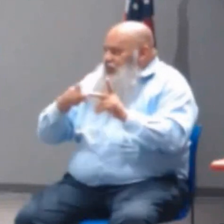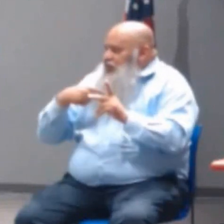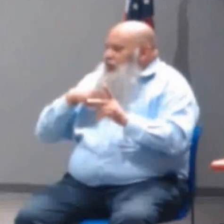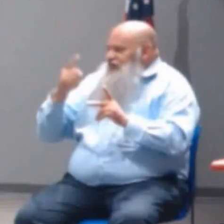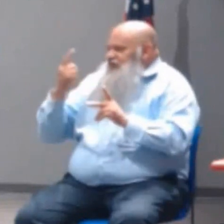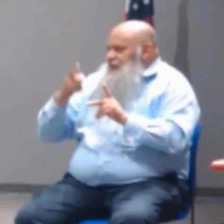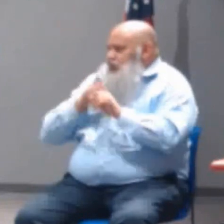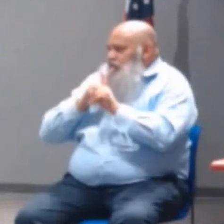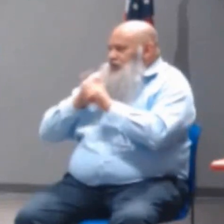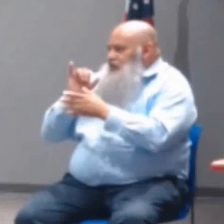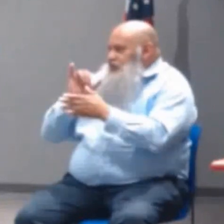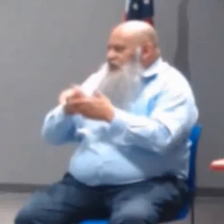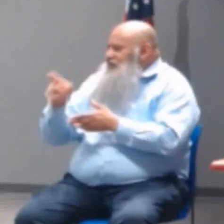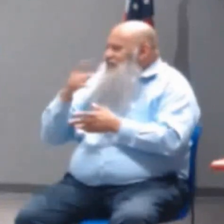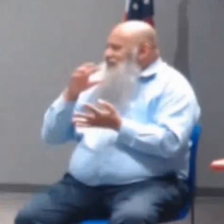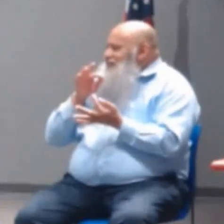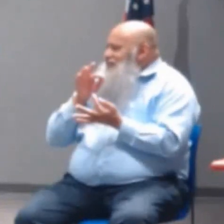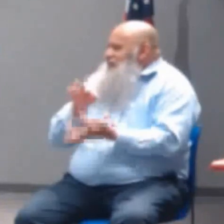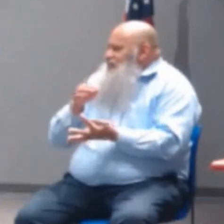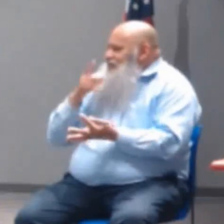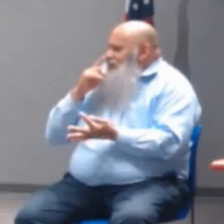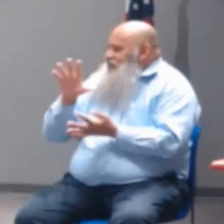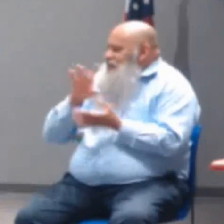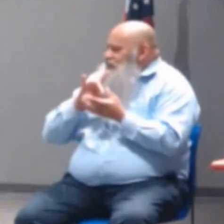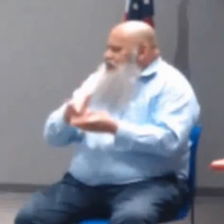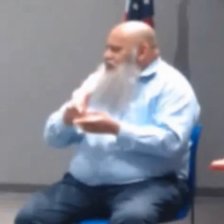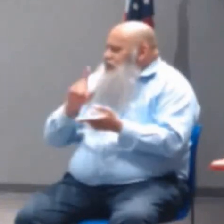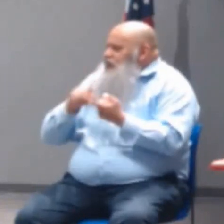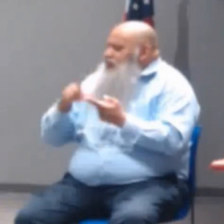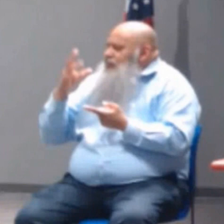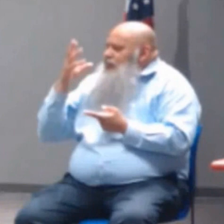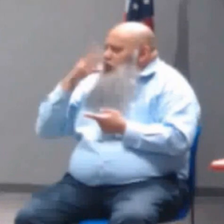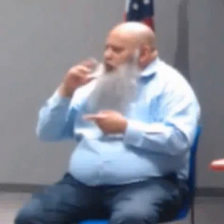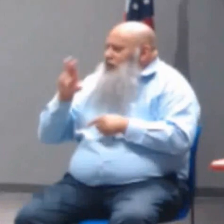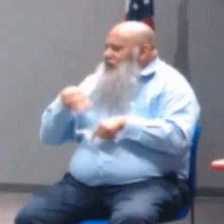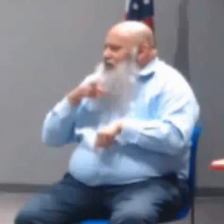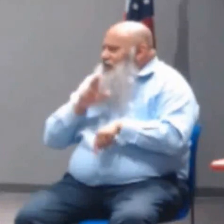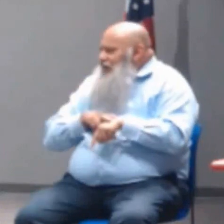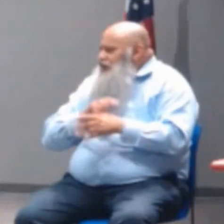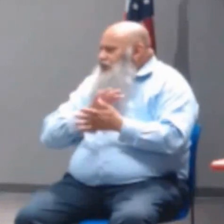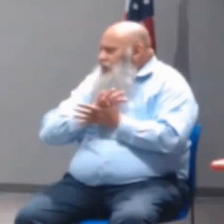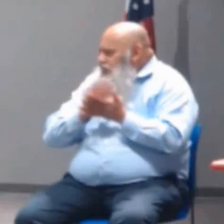And he added that it was perfect because of its associations with beauty and nature.